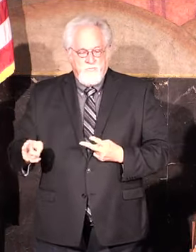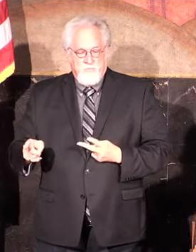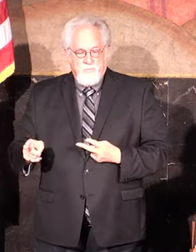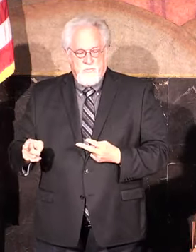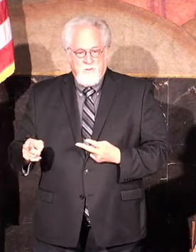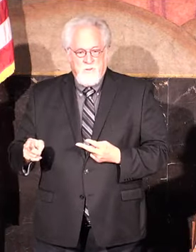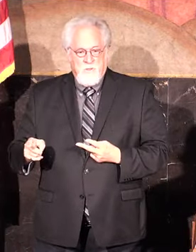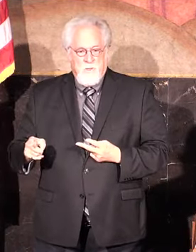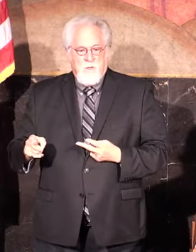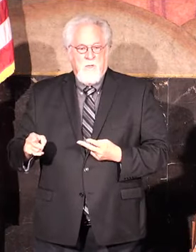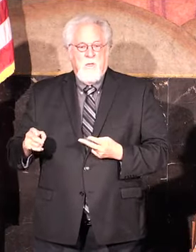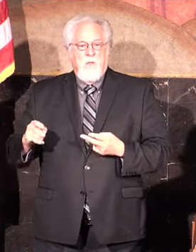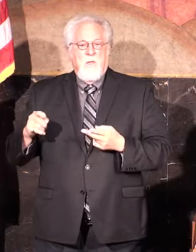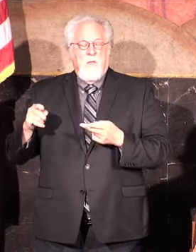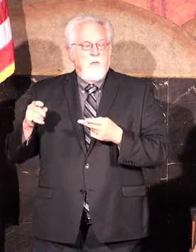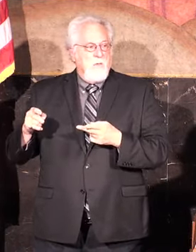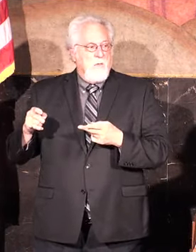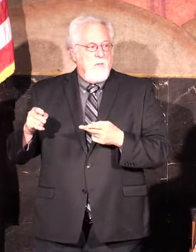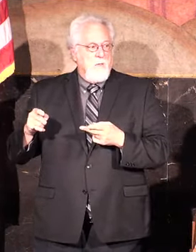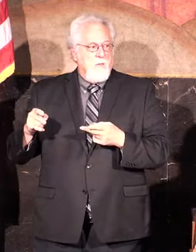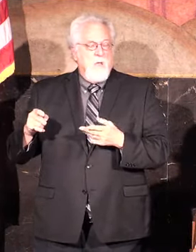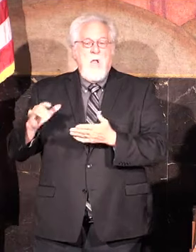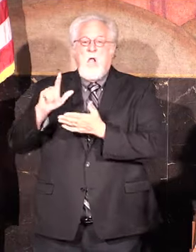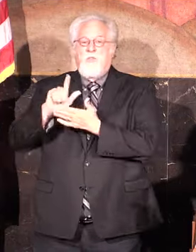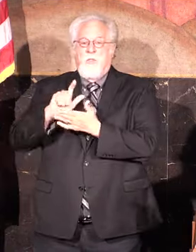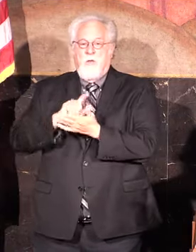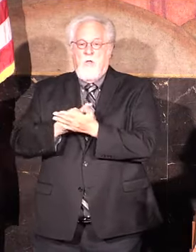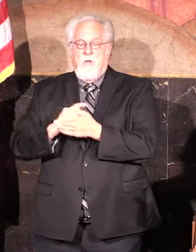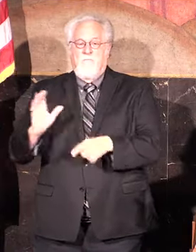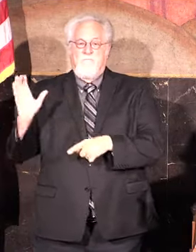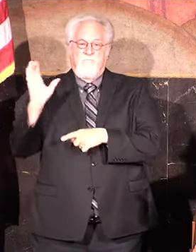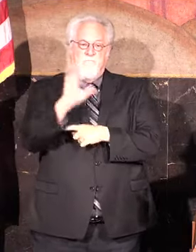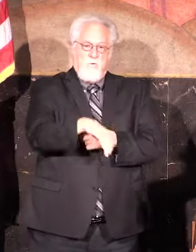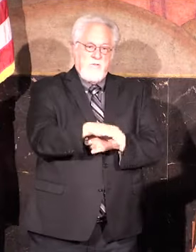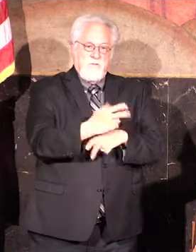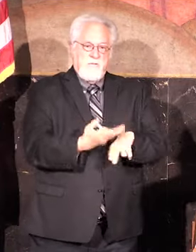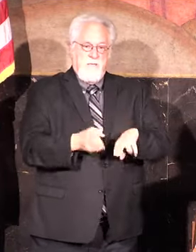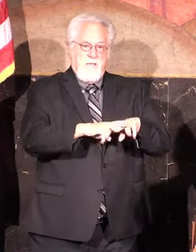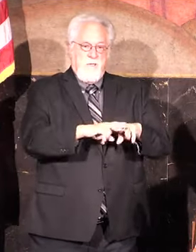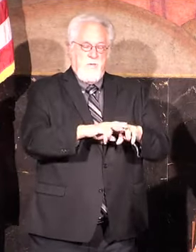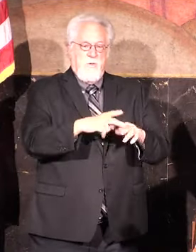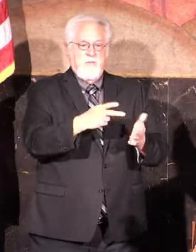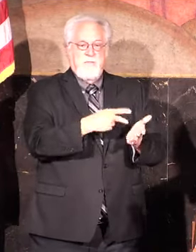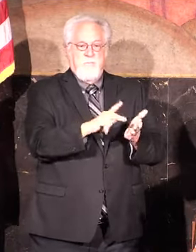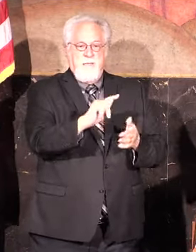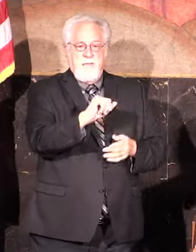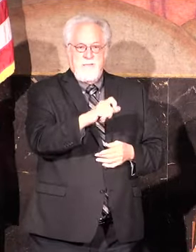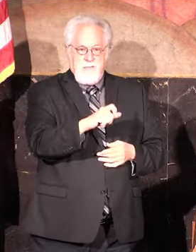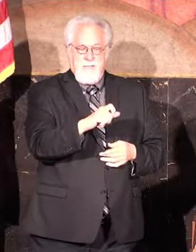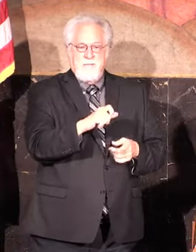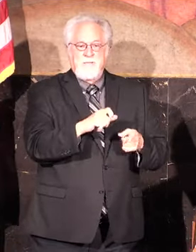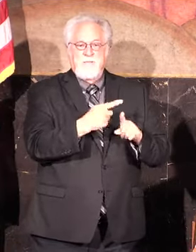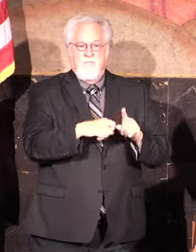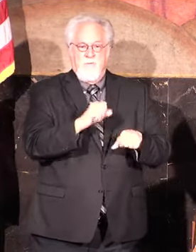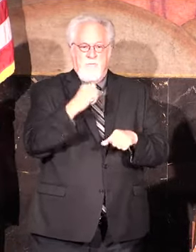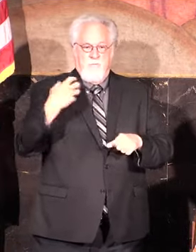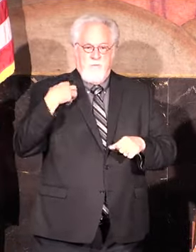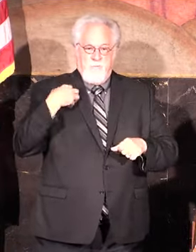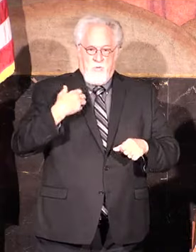cross that threshold whereby the law imposes an increase on payroll tax on employers in order to replenish the